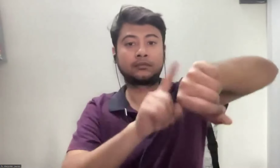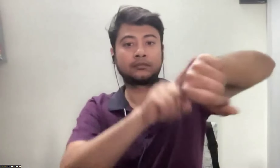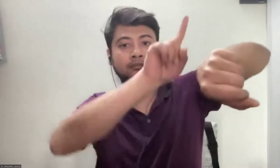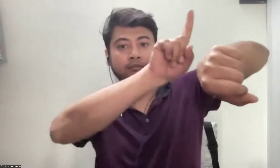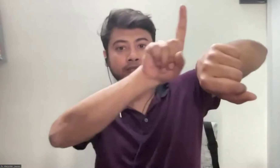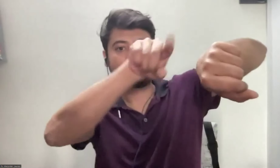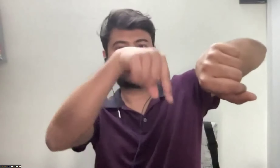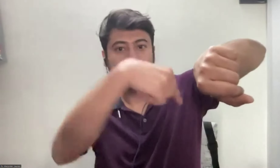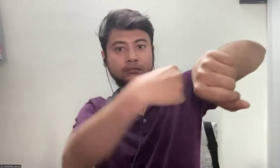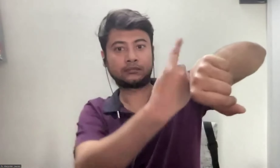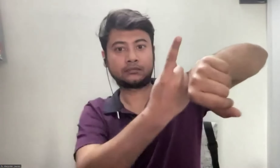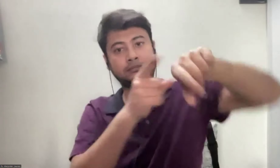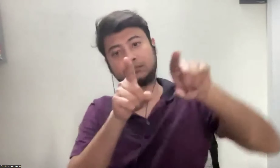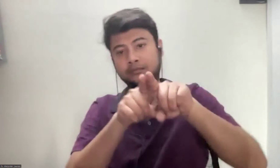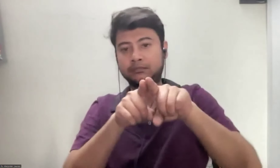Okay.